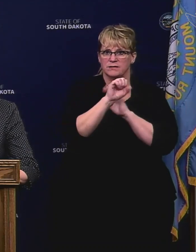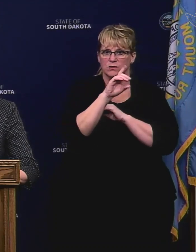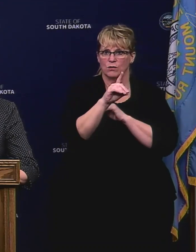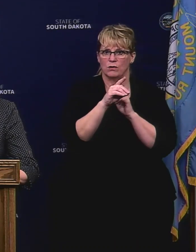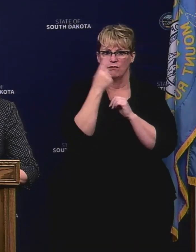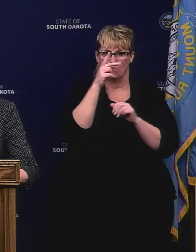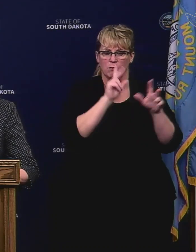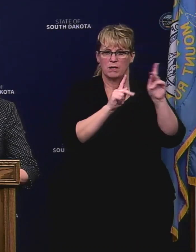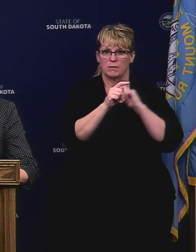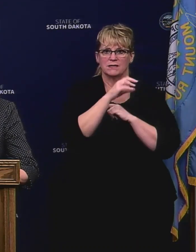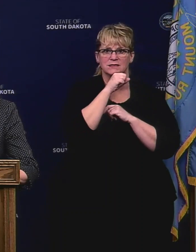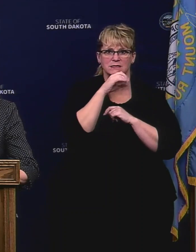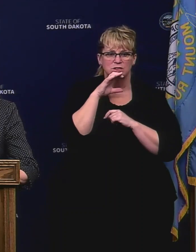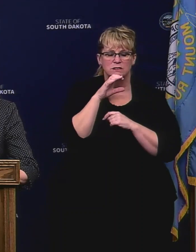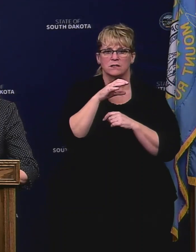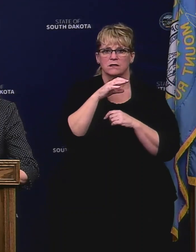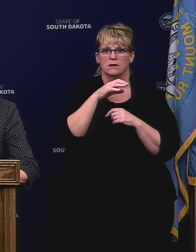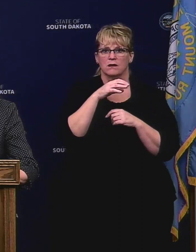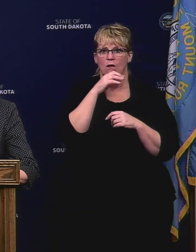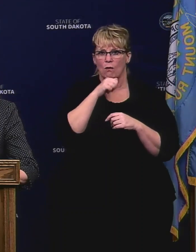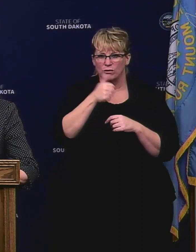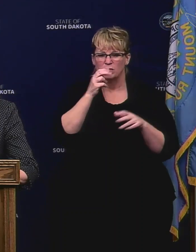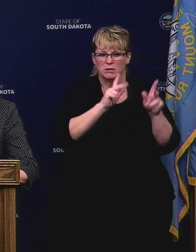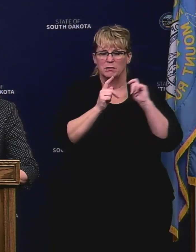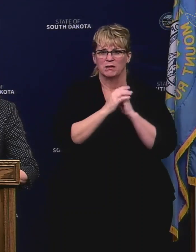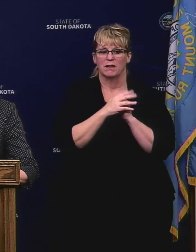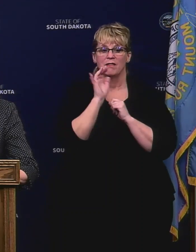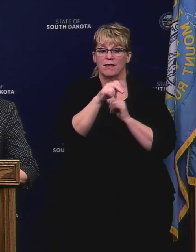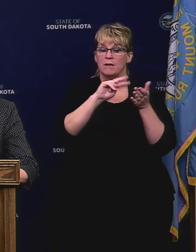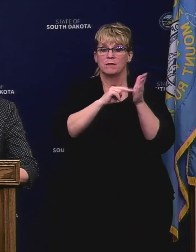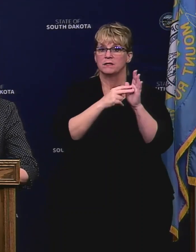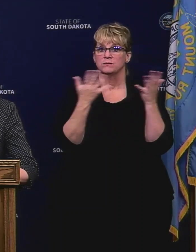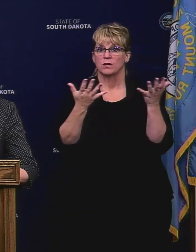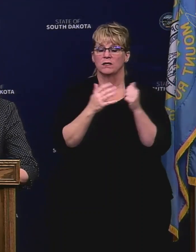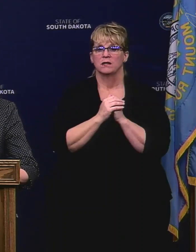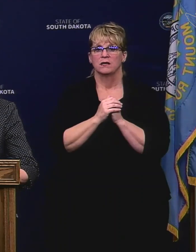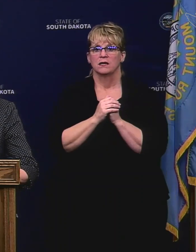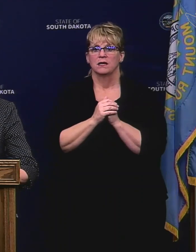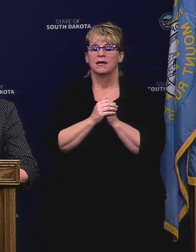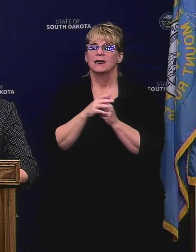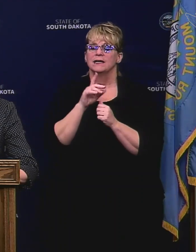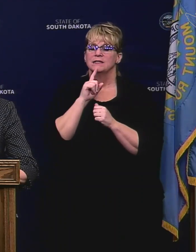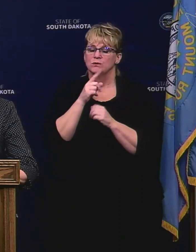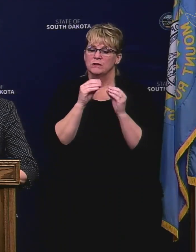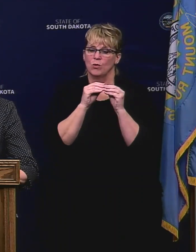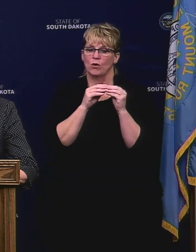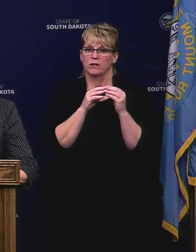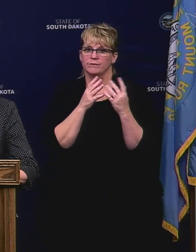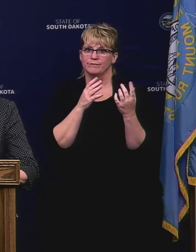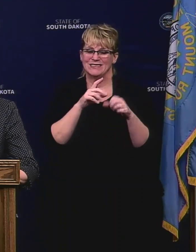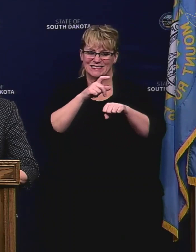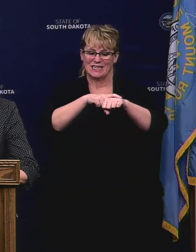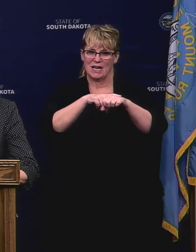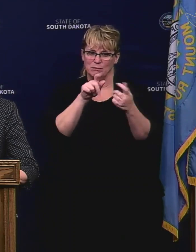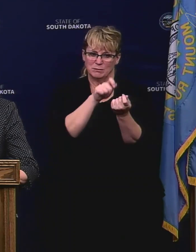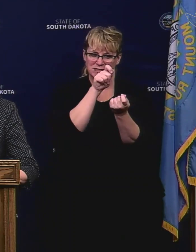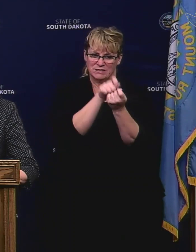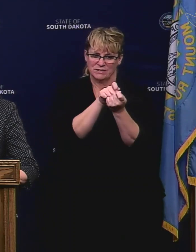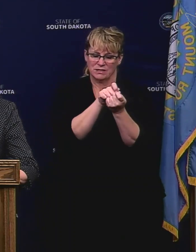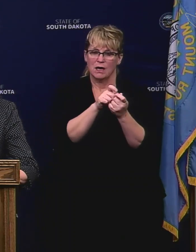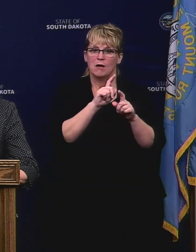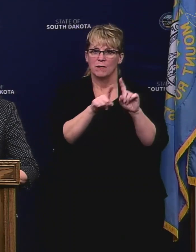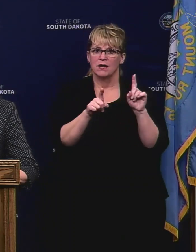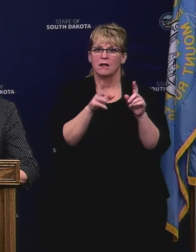Dakota. I want to remind people that mass testing is really point in time specific, but it can be a foundation